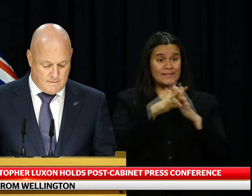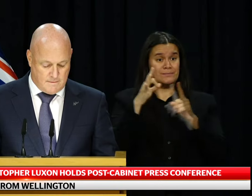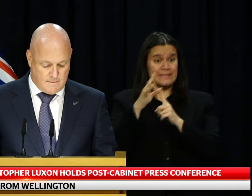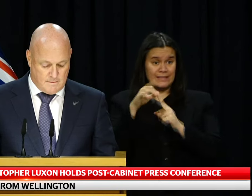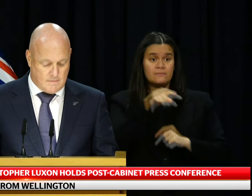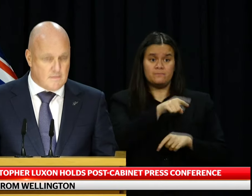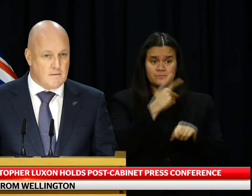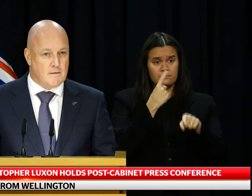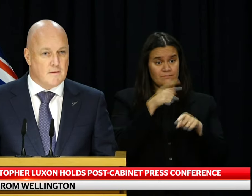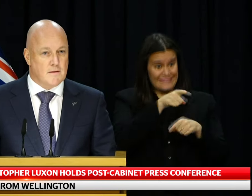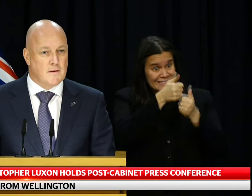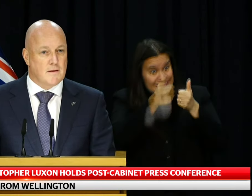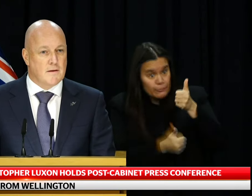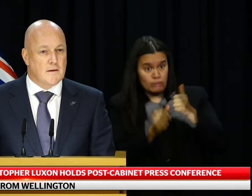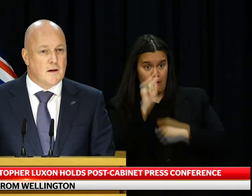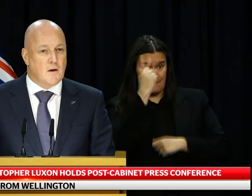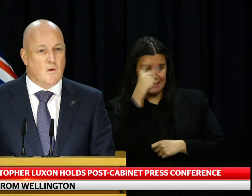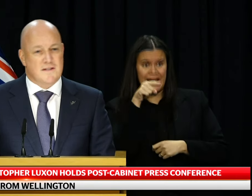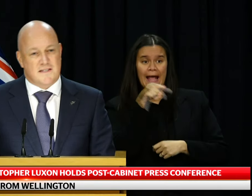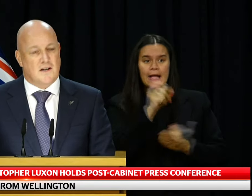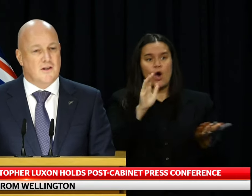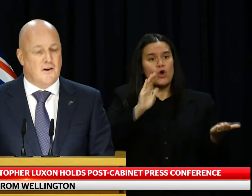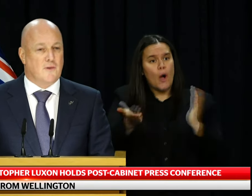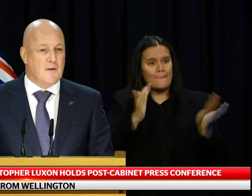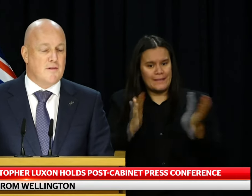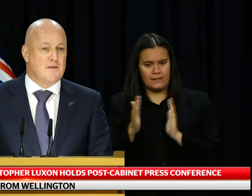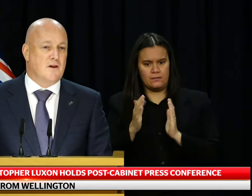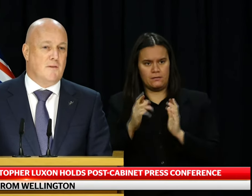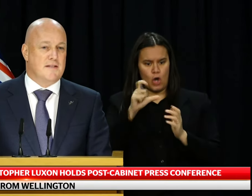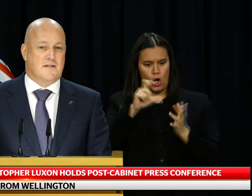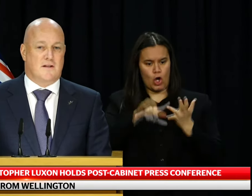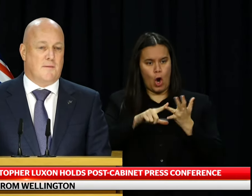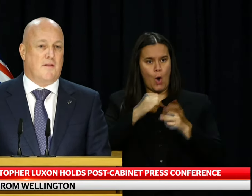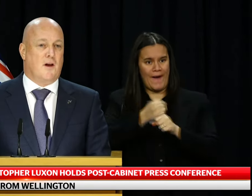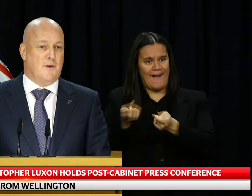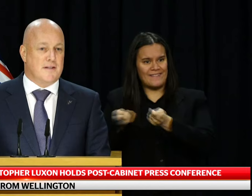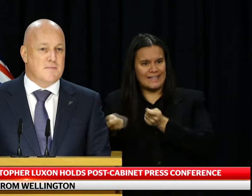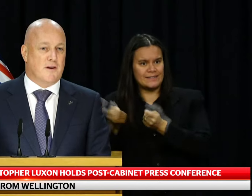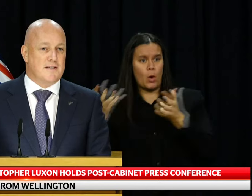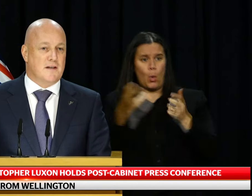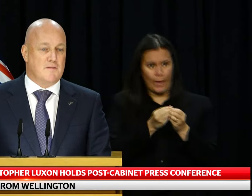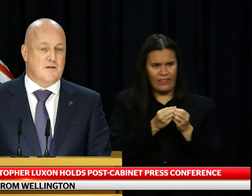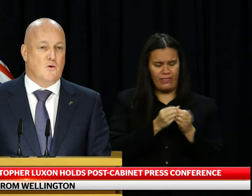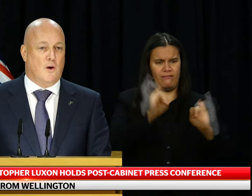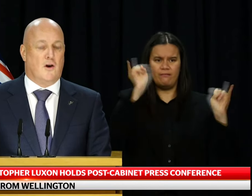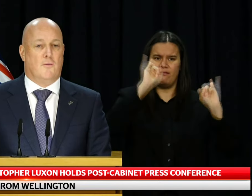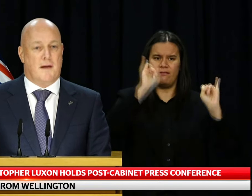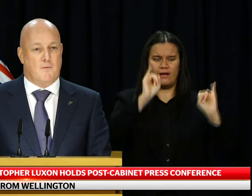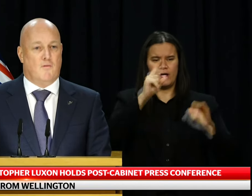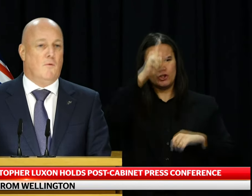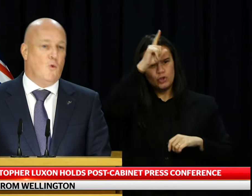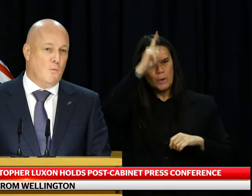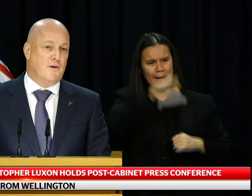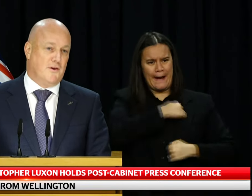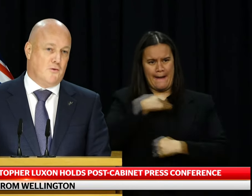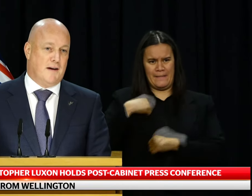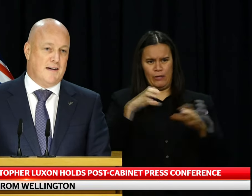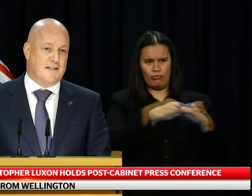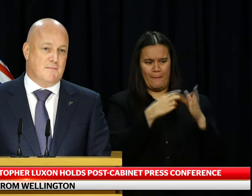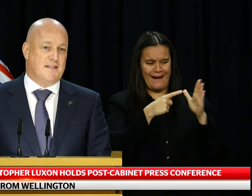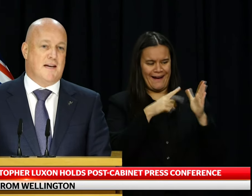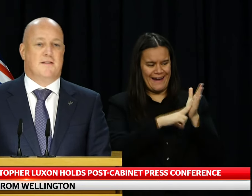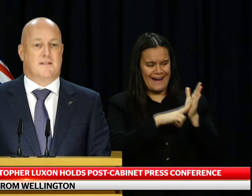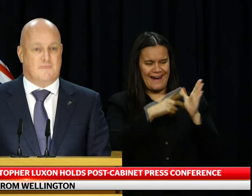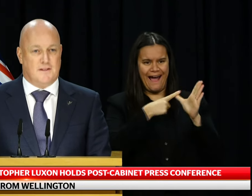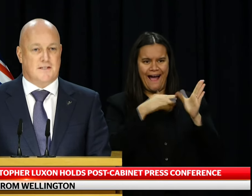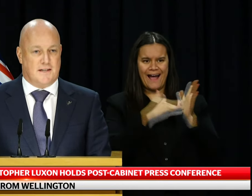befitting of a Deputy Prime Minister and Foreign Minister? Well, as I said, I don't agree with those comments. That's not something that I would express. I'm just calling on people from all political